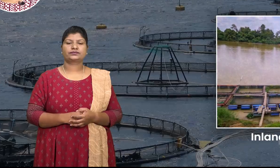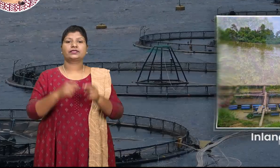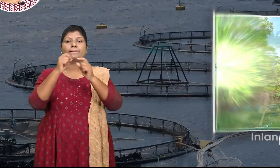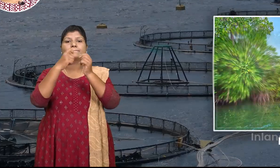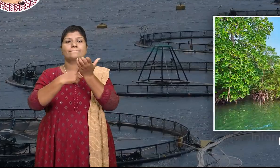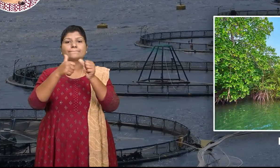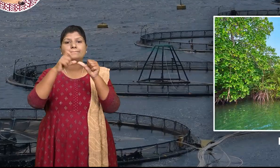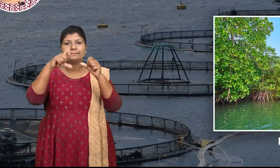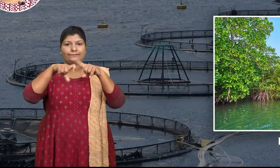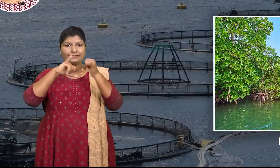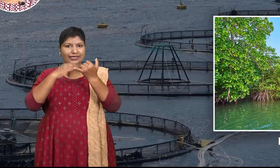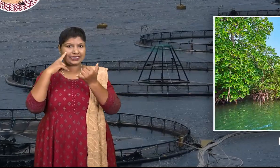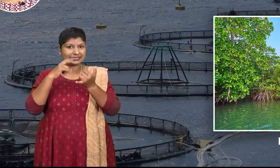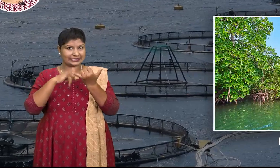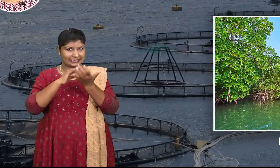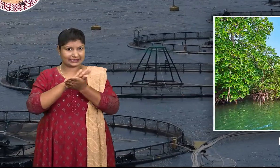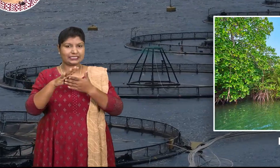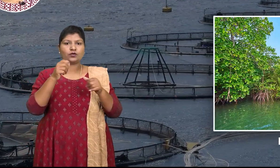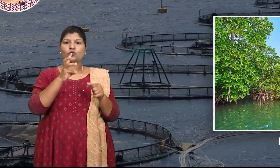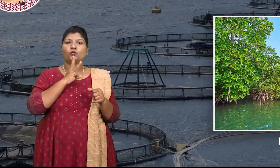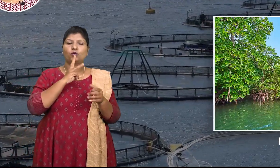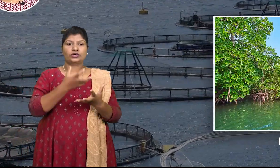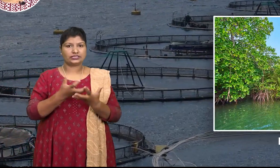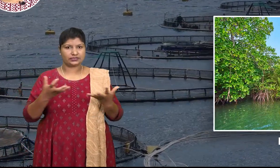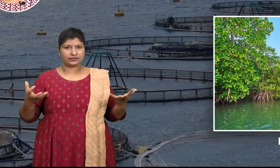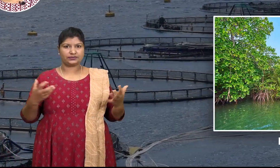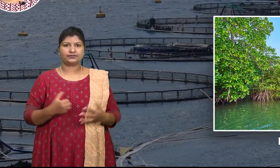Brackish water resources,